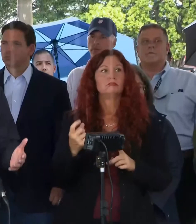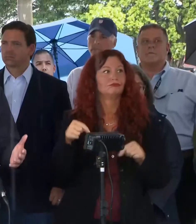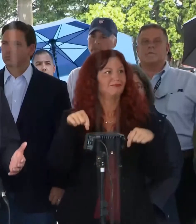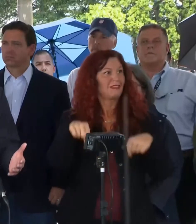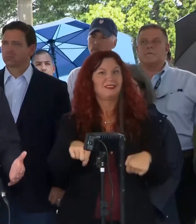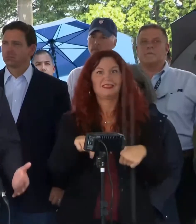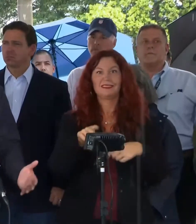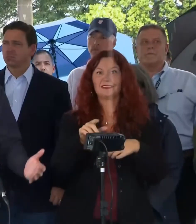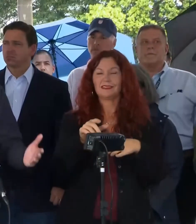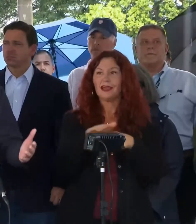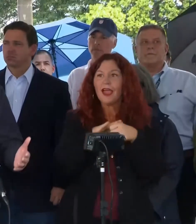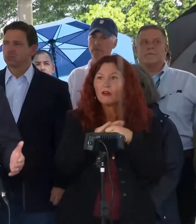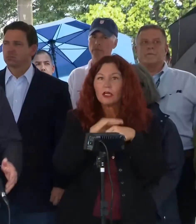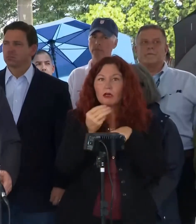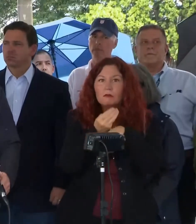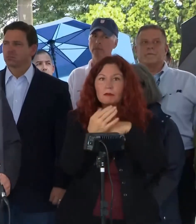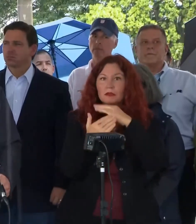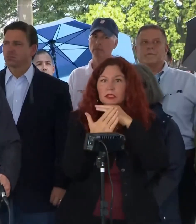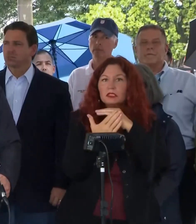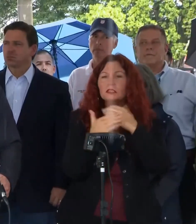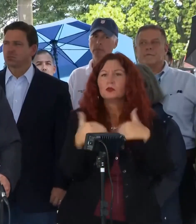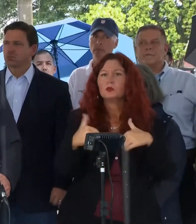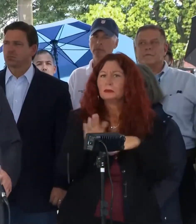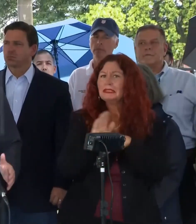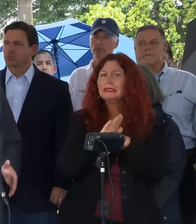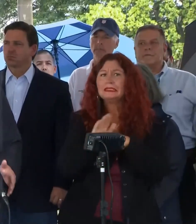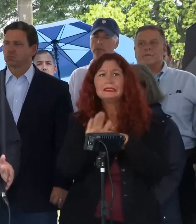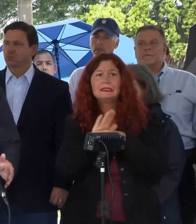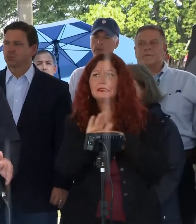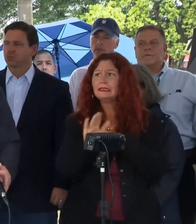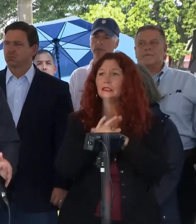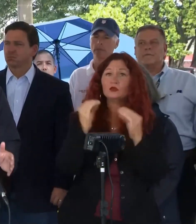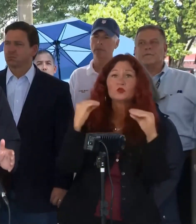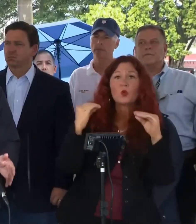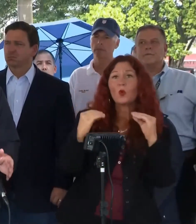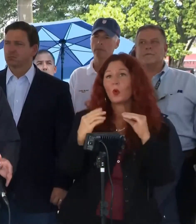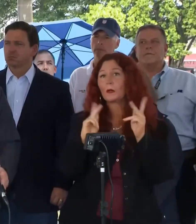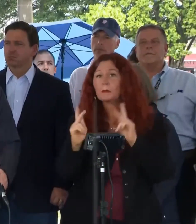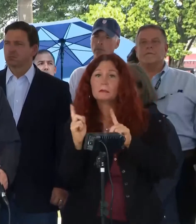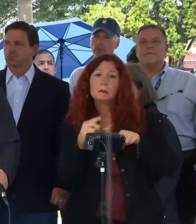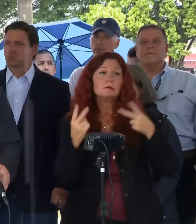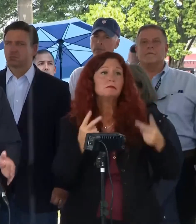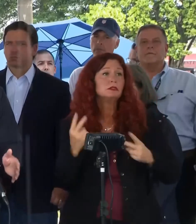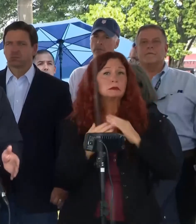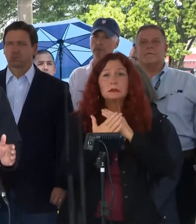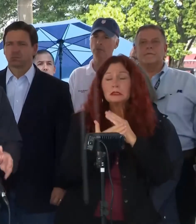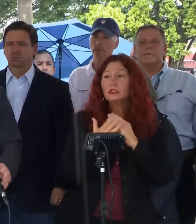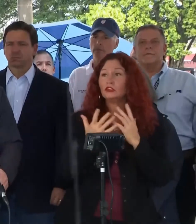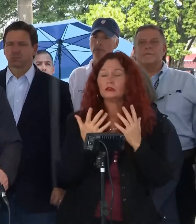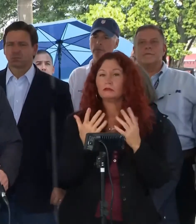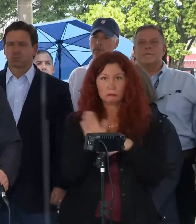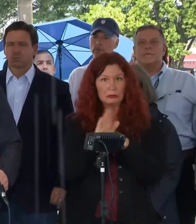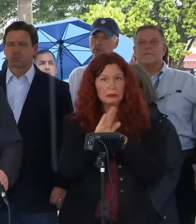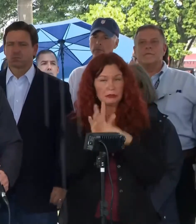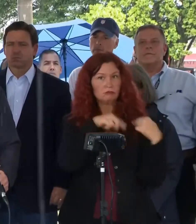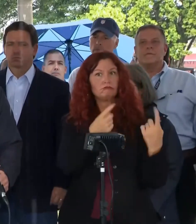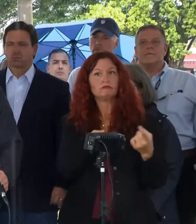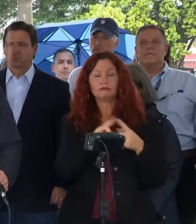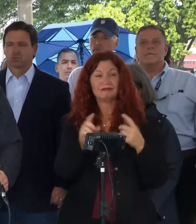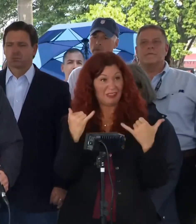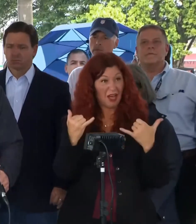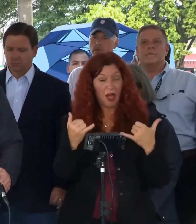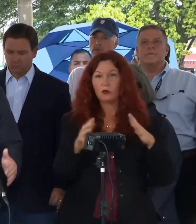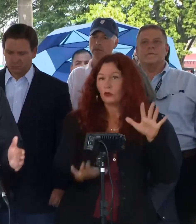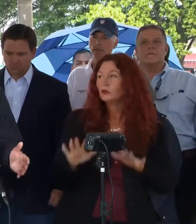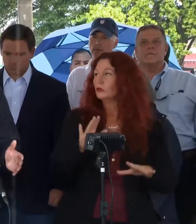shut down, not only to mourn, but to make way for the first responders so that they can do what they need to service this community and, of course, continue the search and rescue